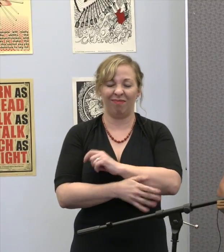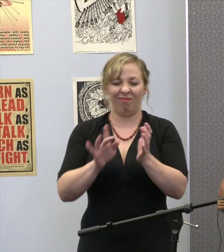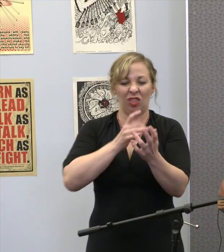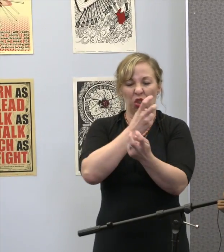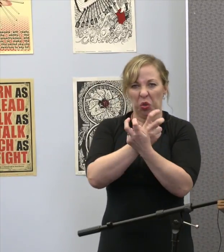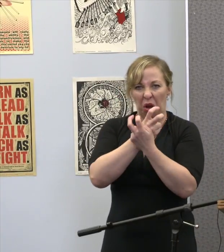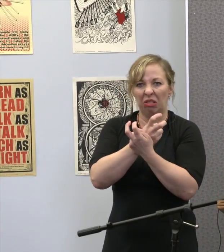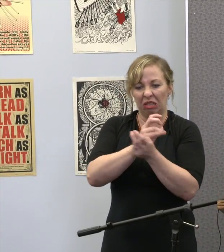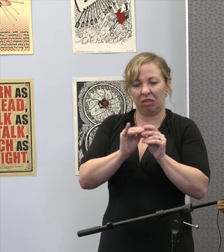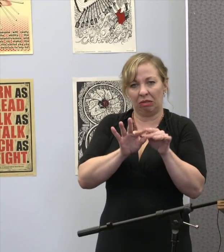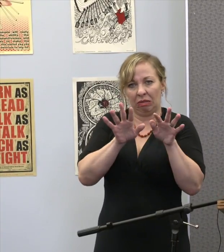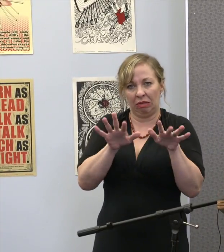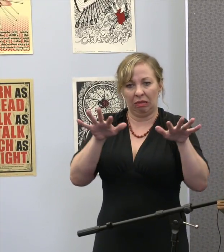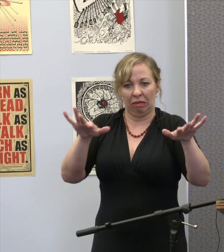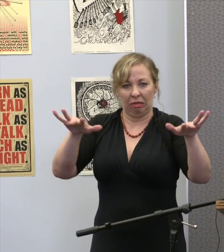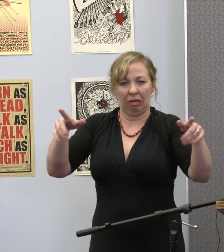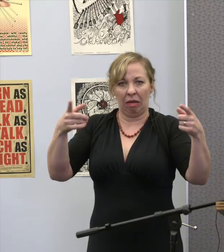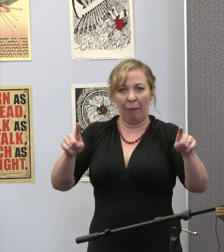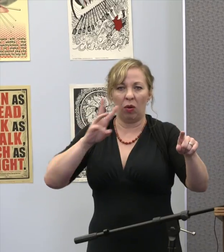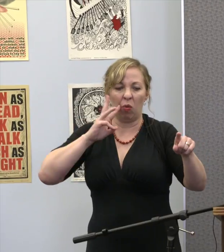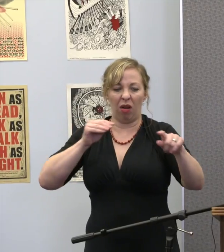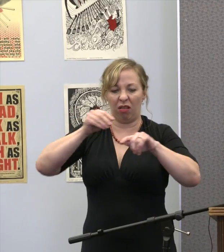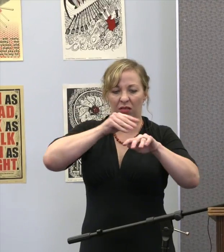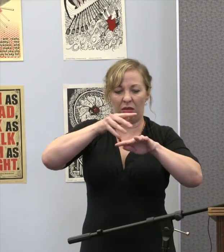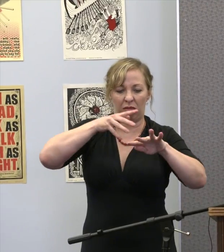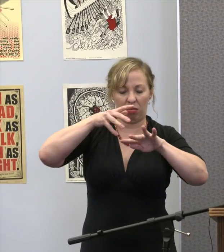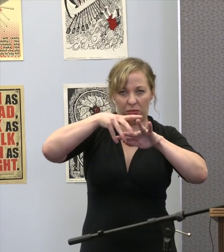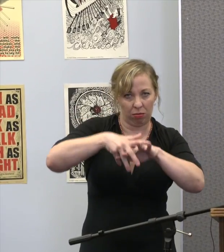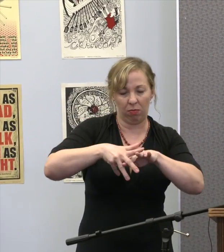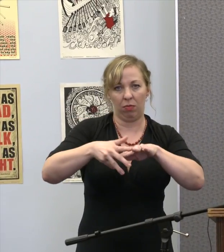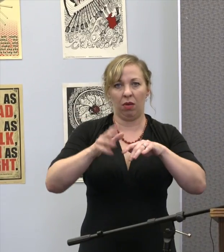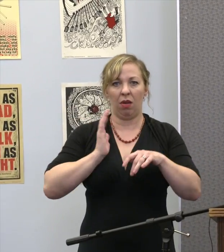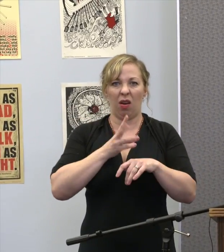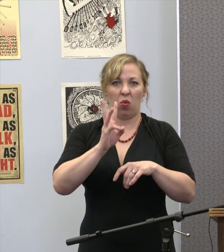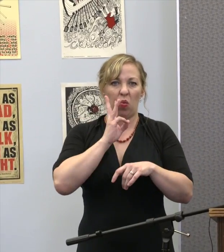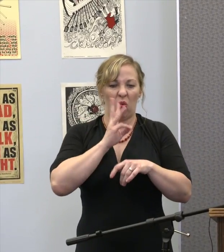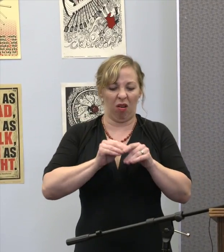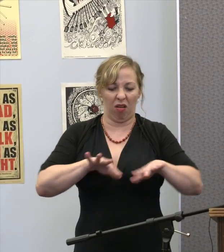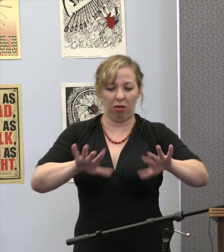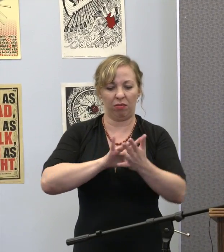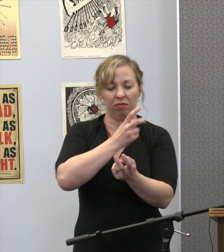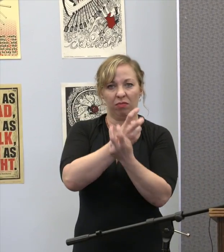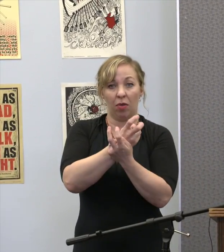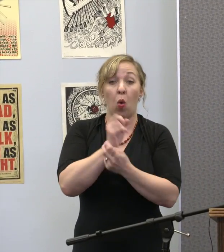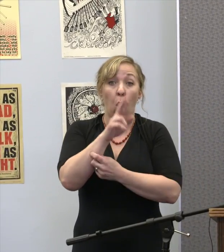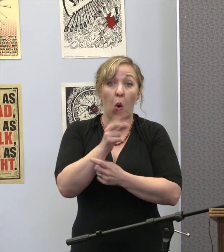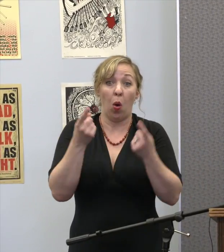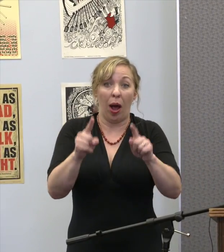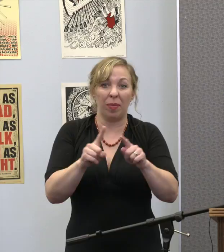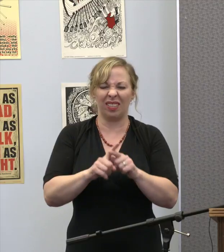from these sites gradually leach into our water bodies and groundwater or get released in